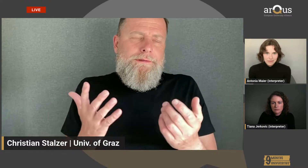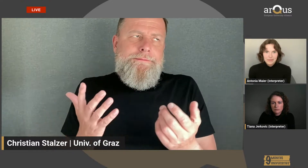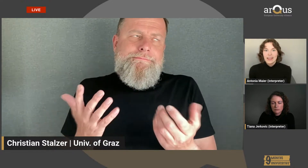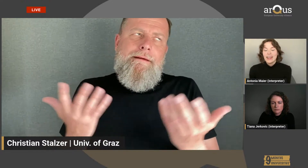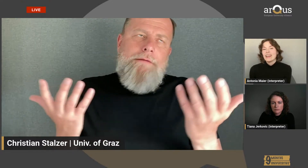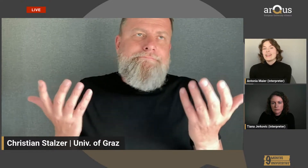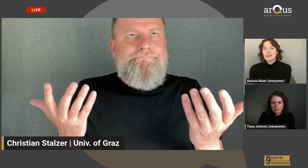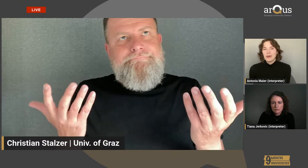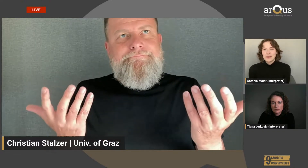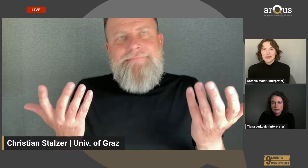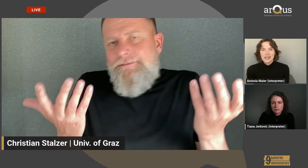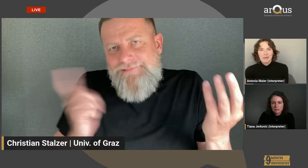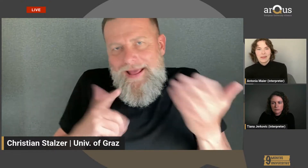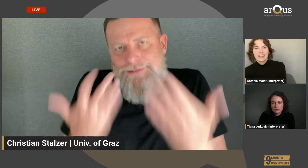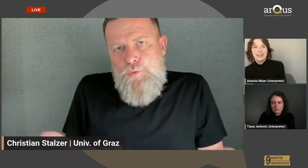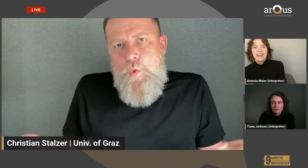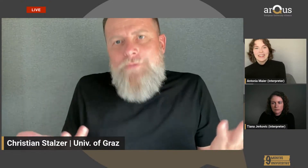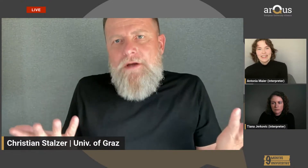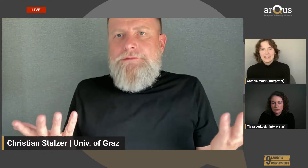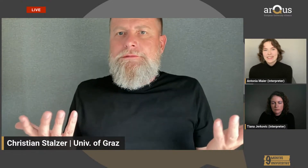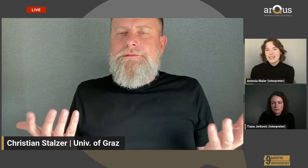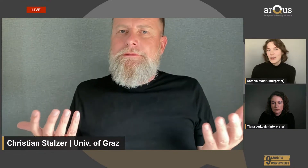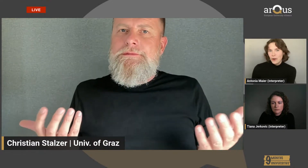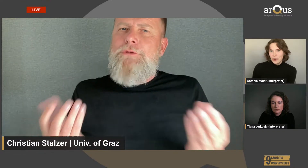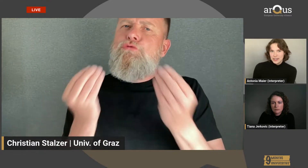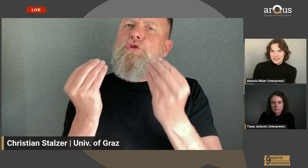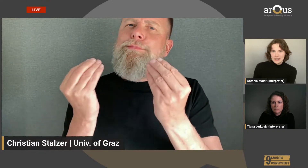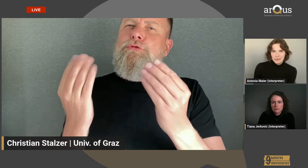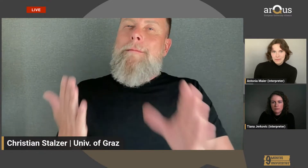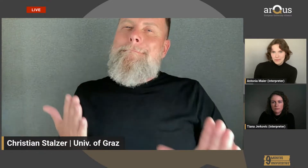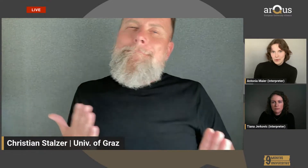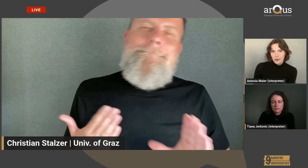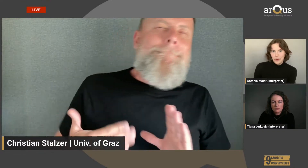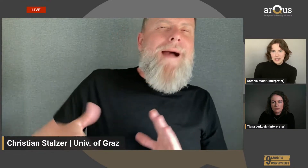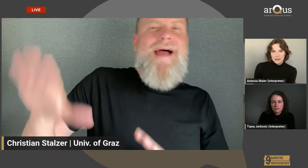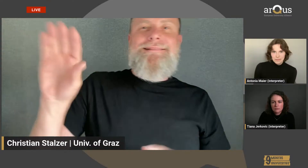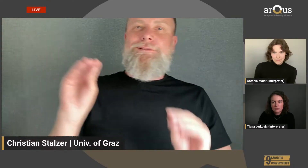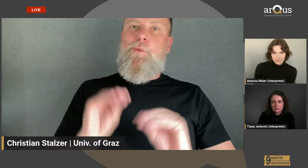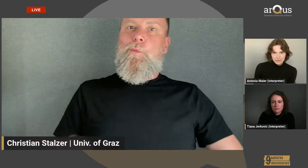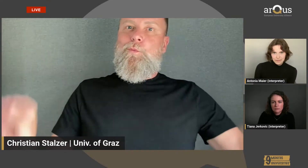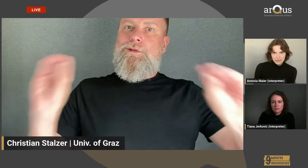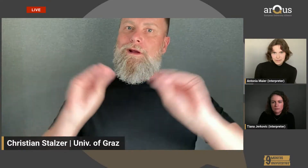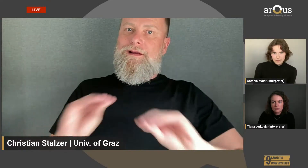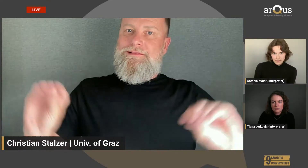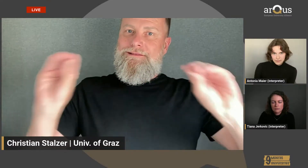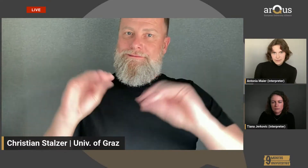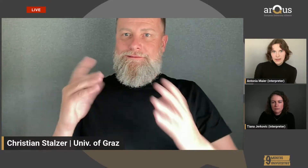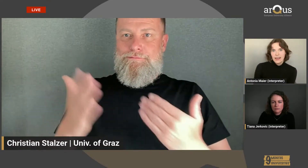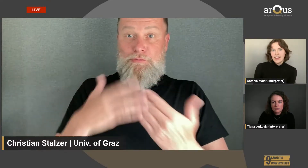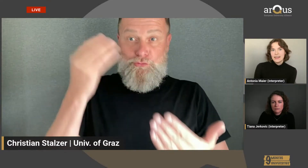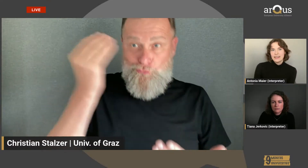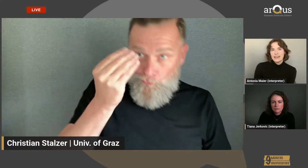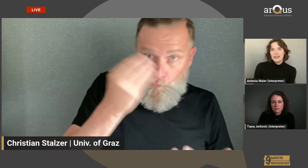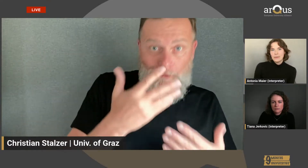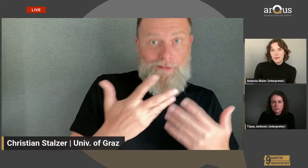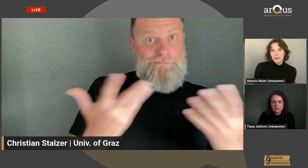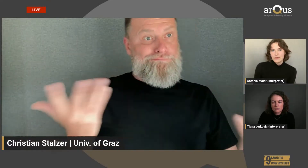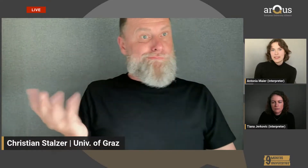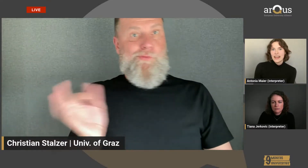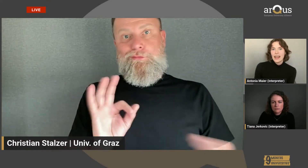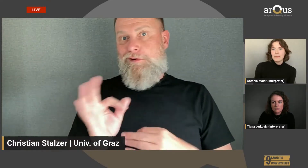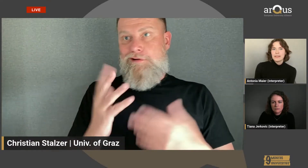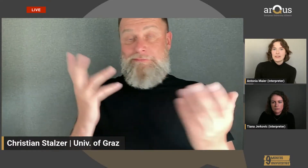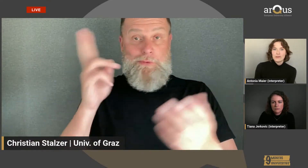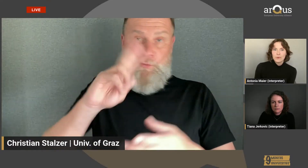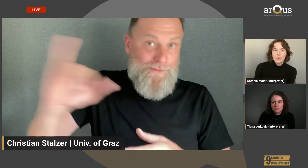shocking. And that is also something that is audist or autism. And most of